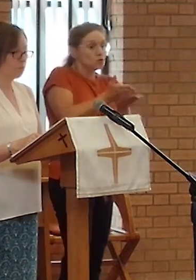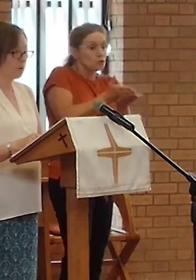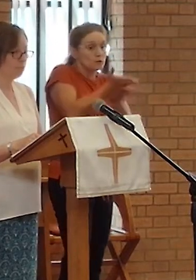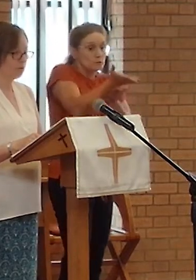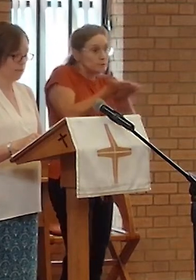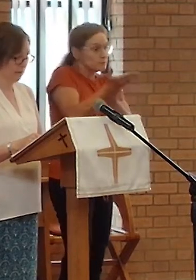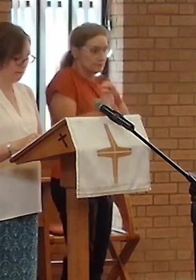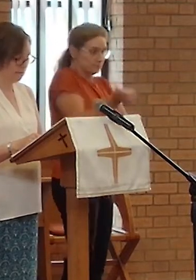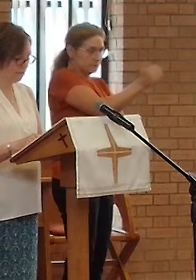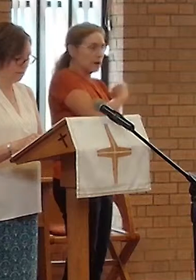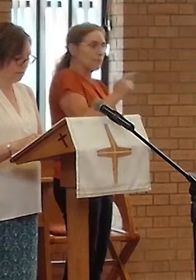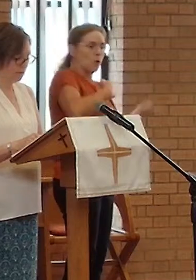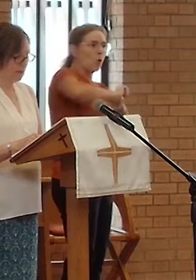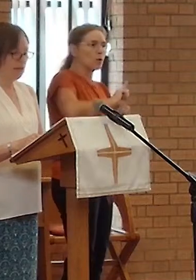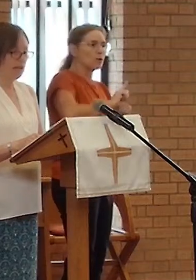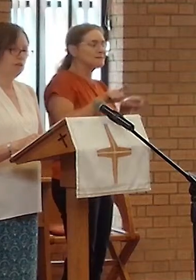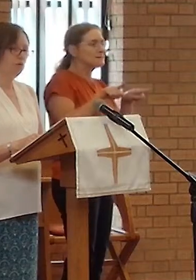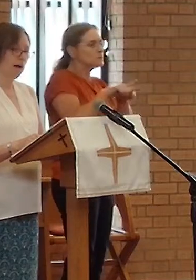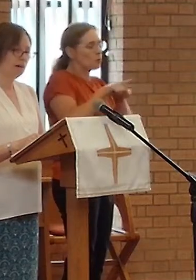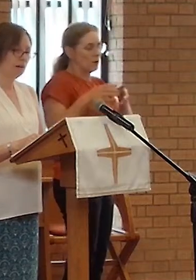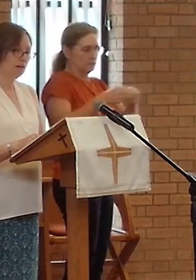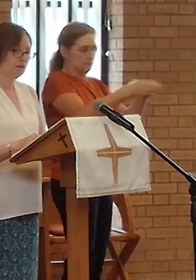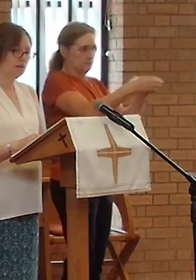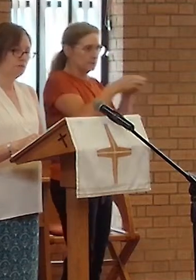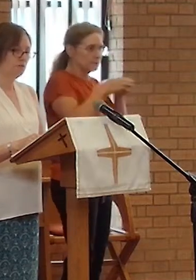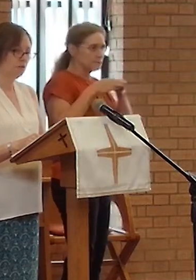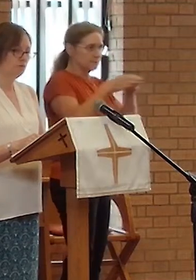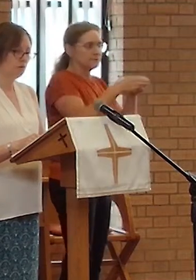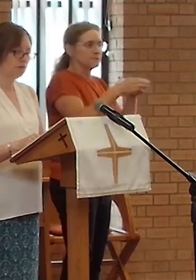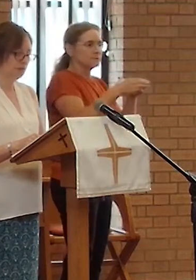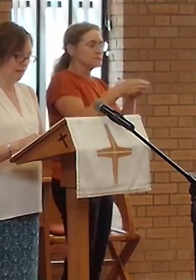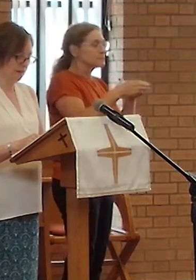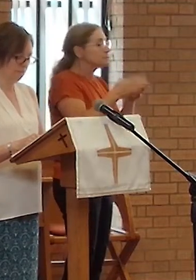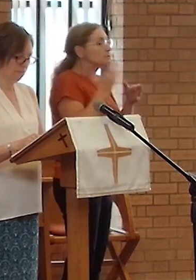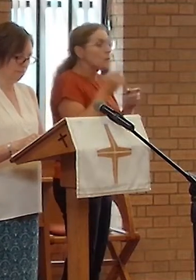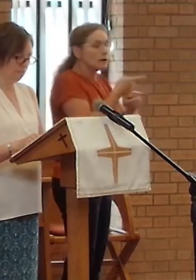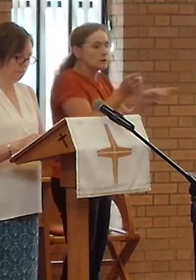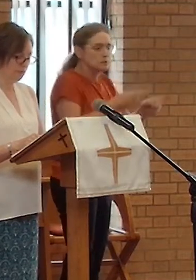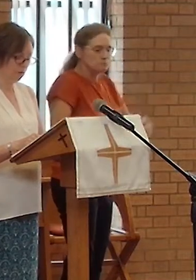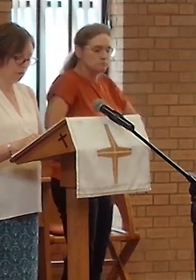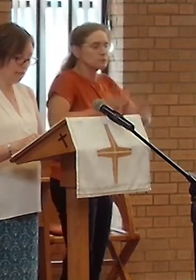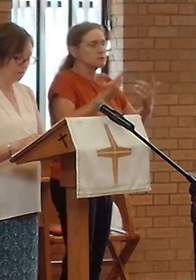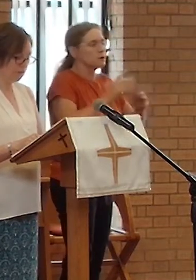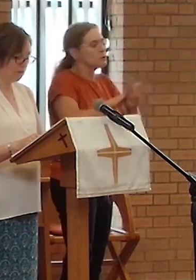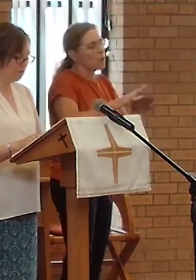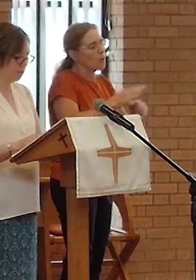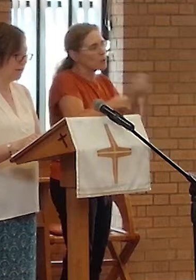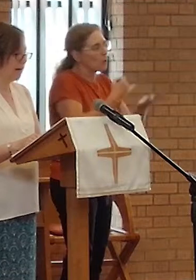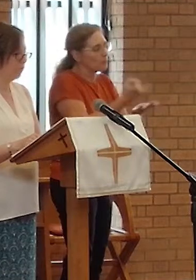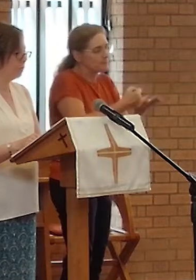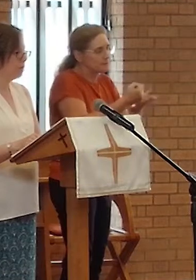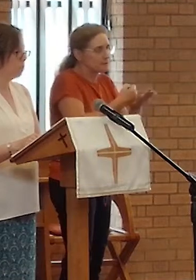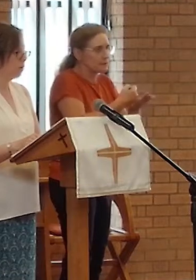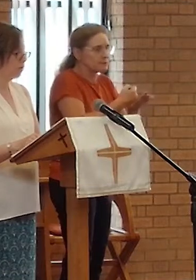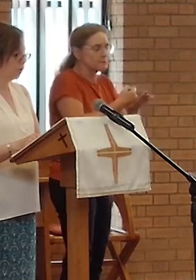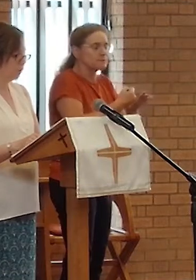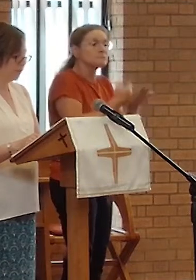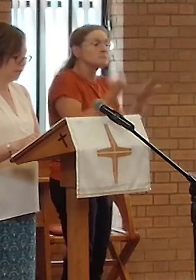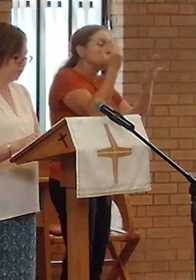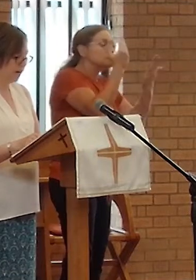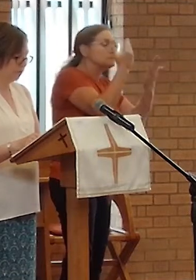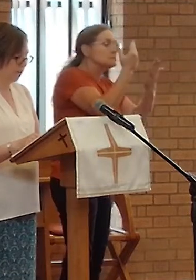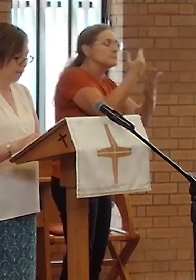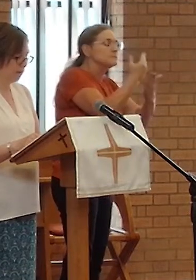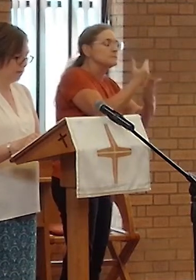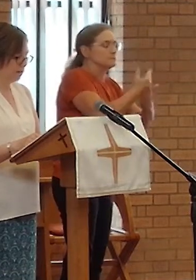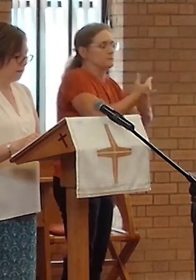one body. In your anger, do not sin. Do not let the sun go down while you are still